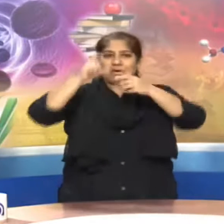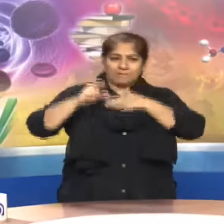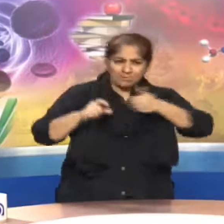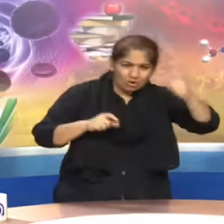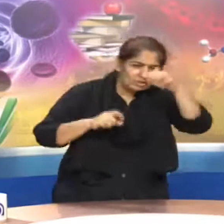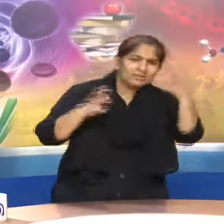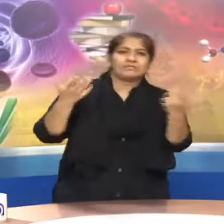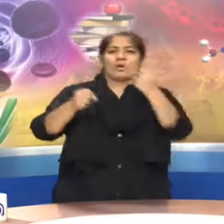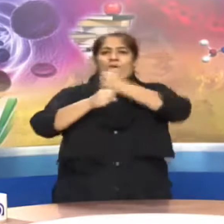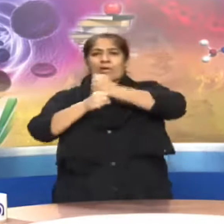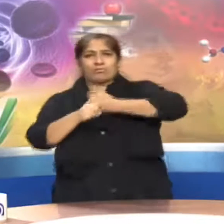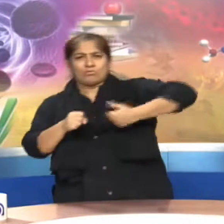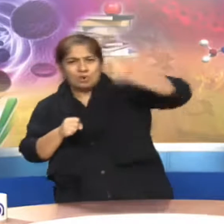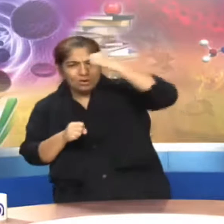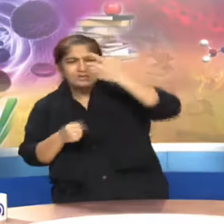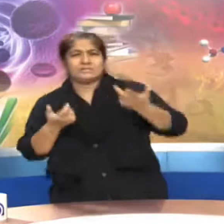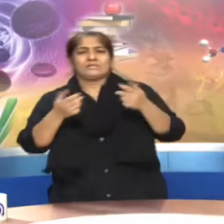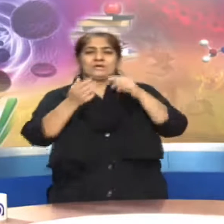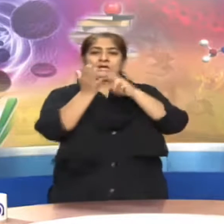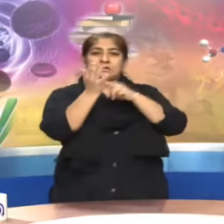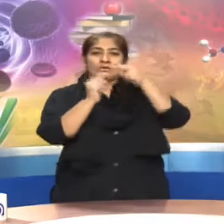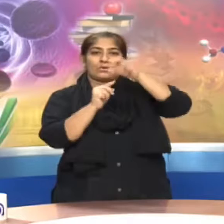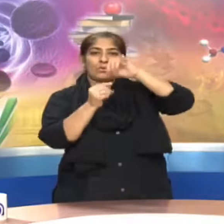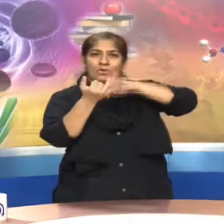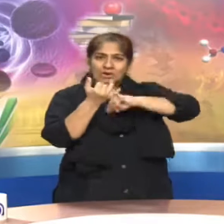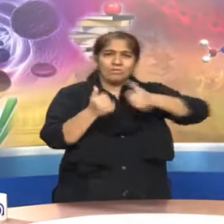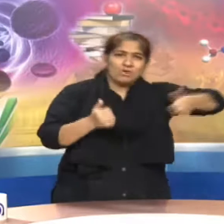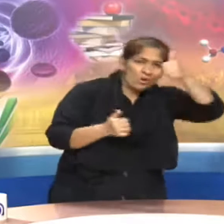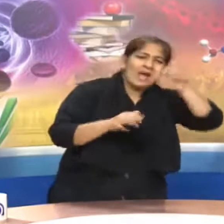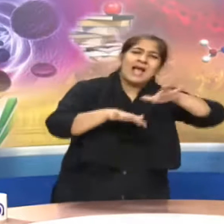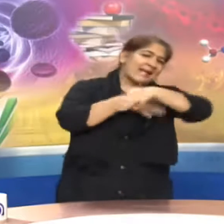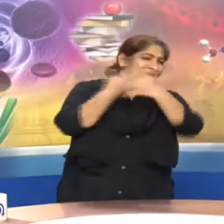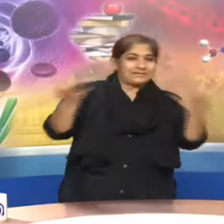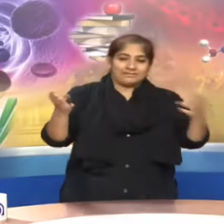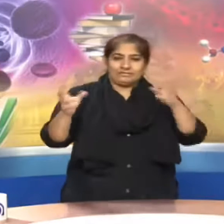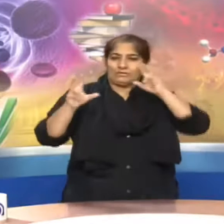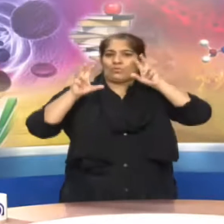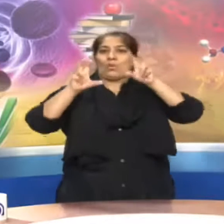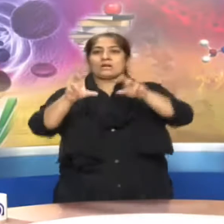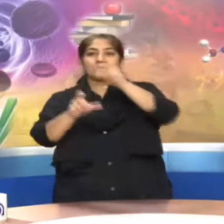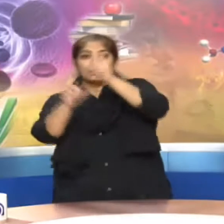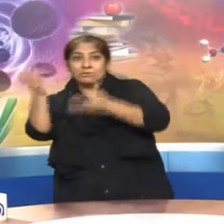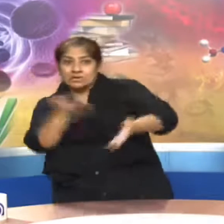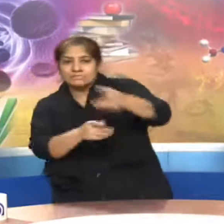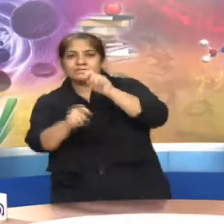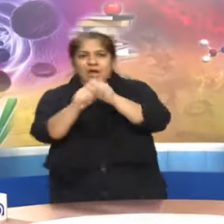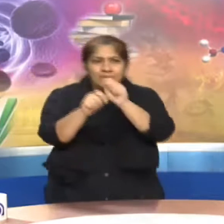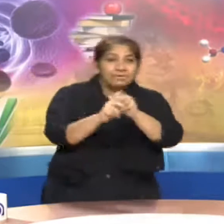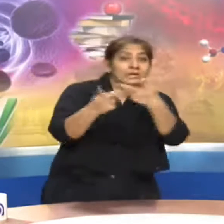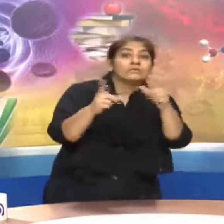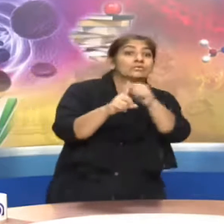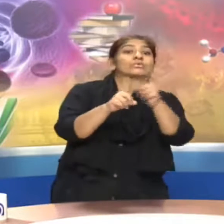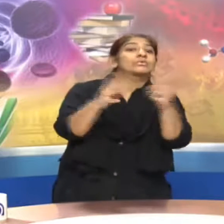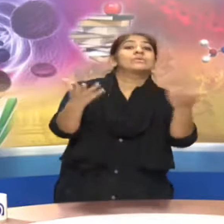watches learner and the students. In an office, the senior person, the manager watches and supervises